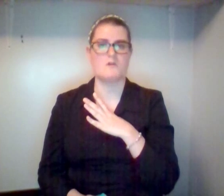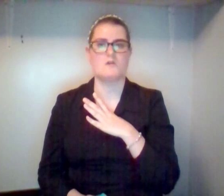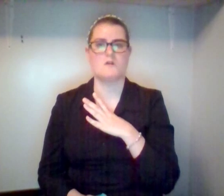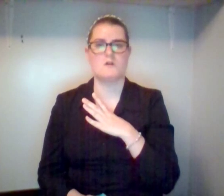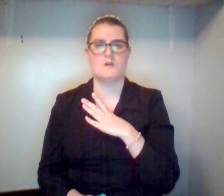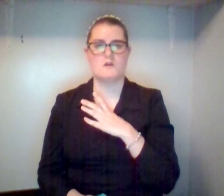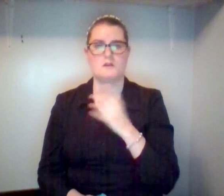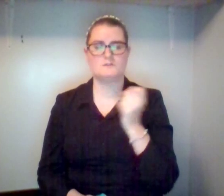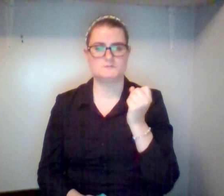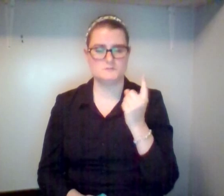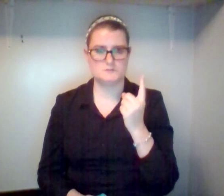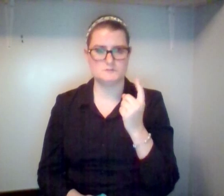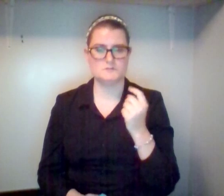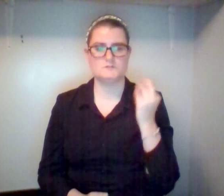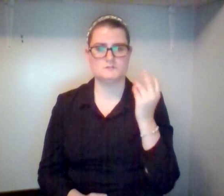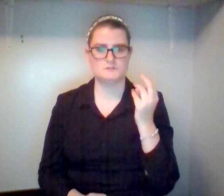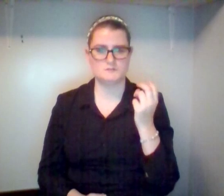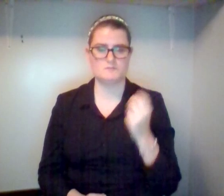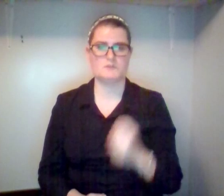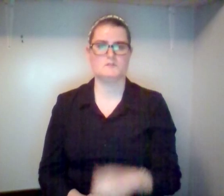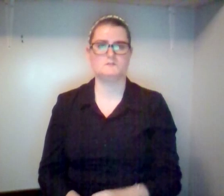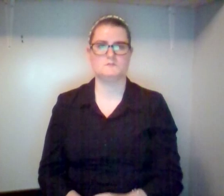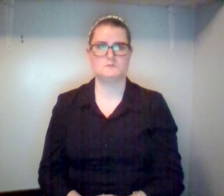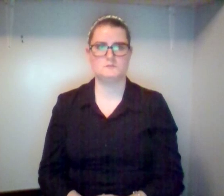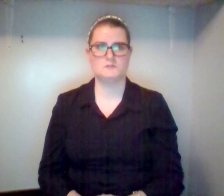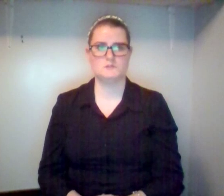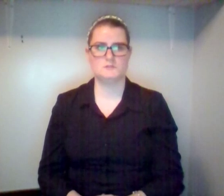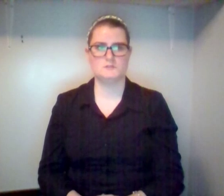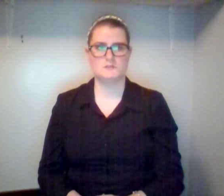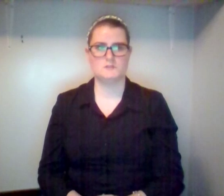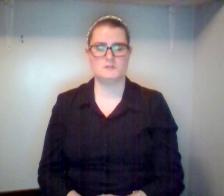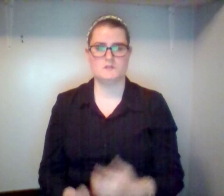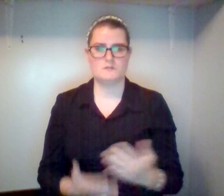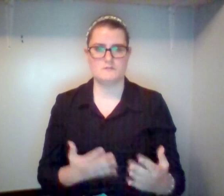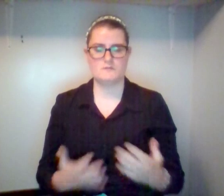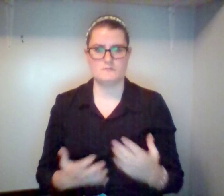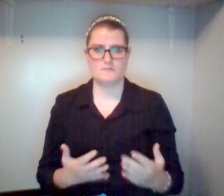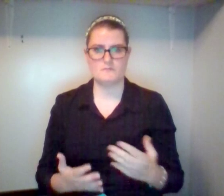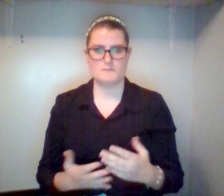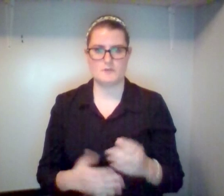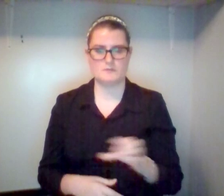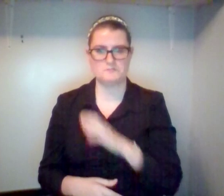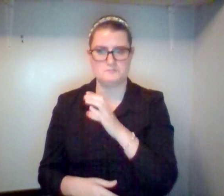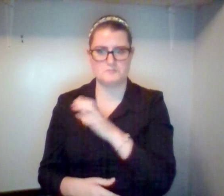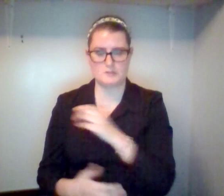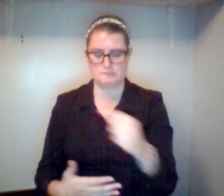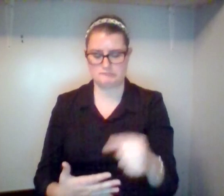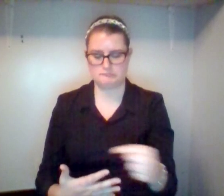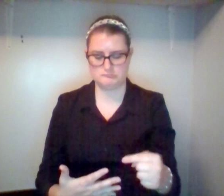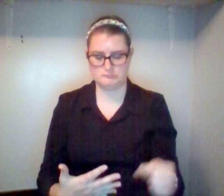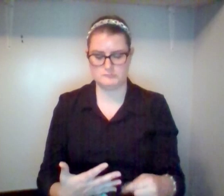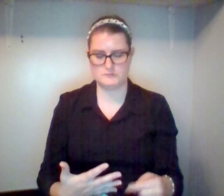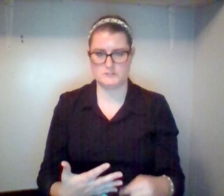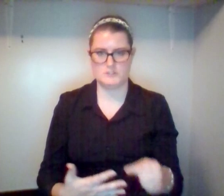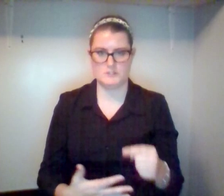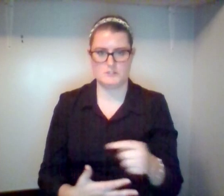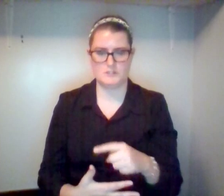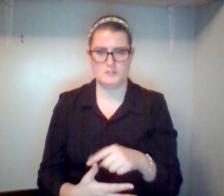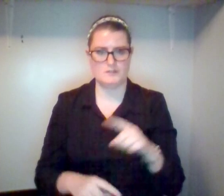have character traits that are holding him back from finding the kind of employment that can support us?